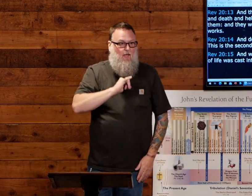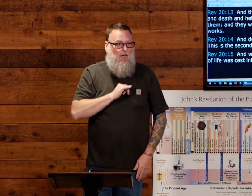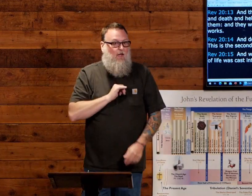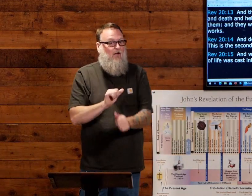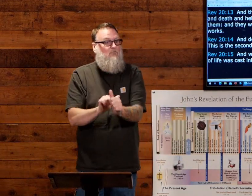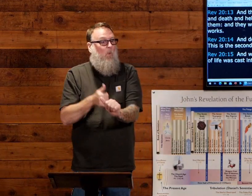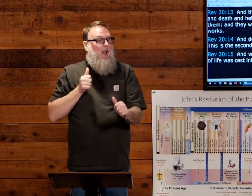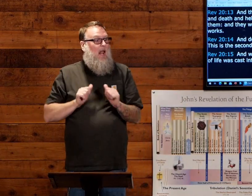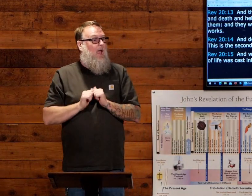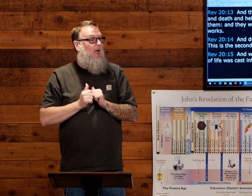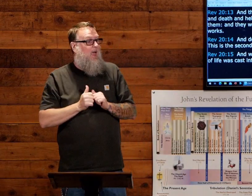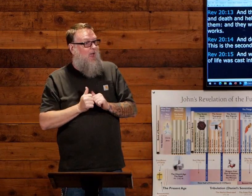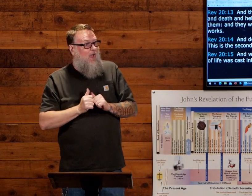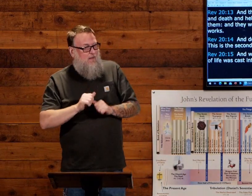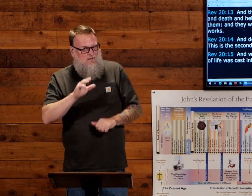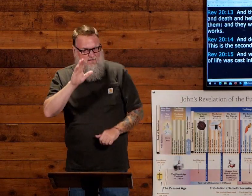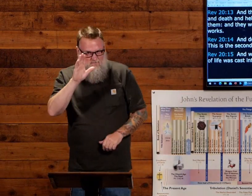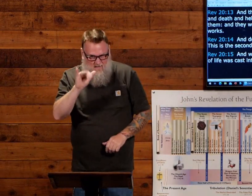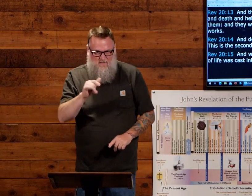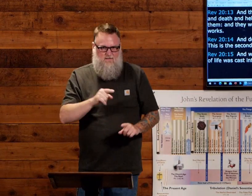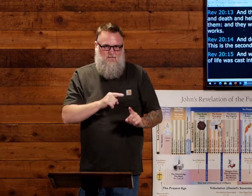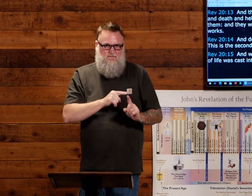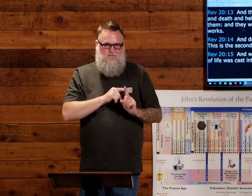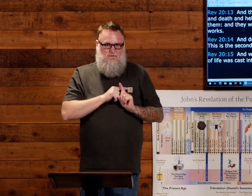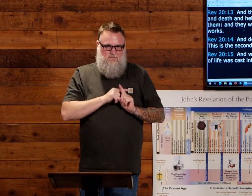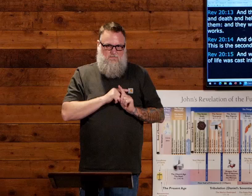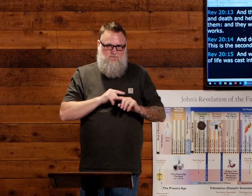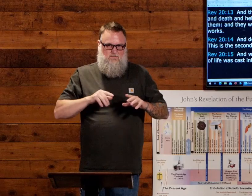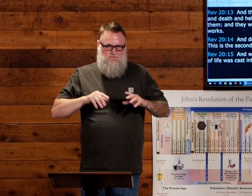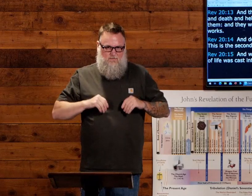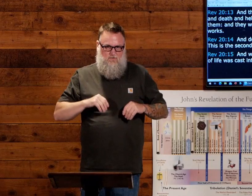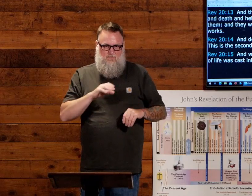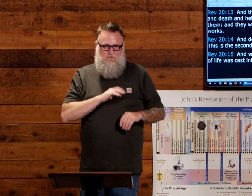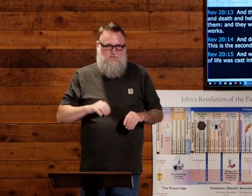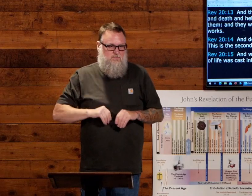Second death, you and I, we avoid it by having Christ.